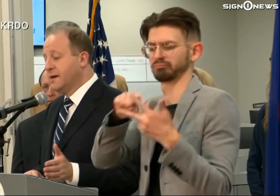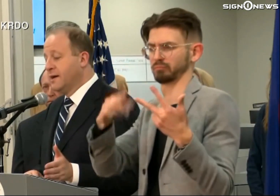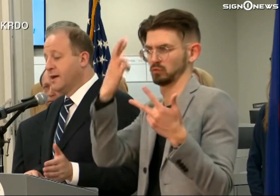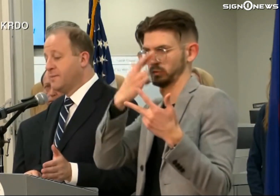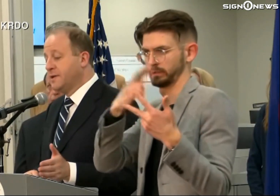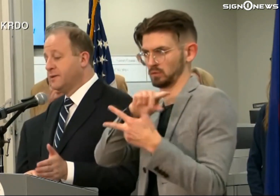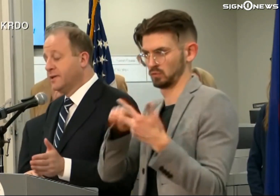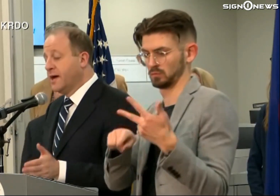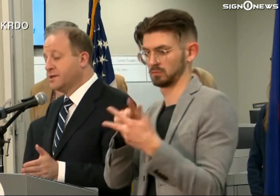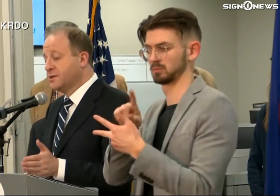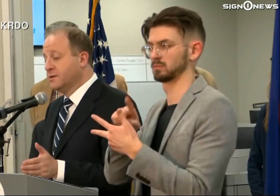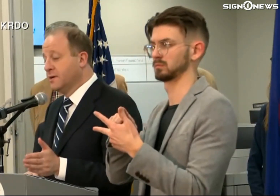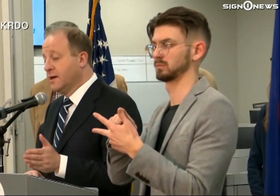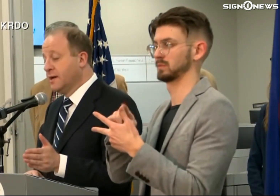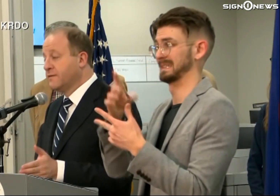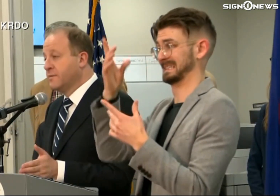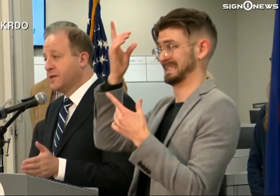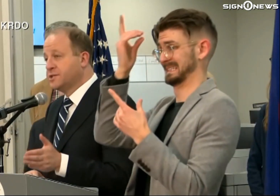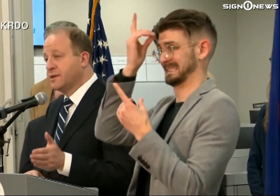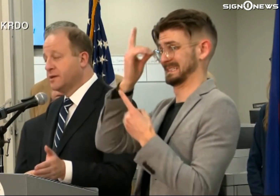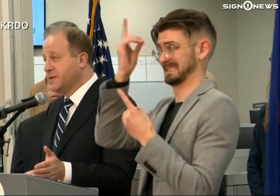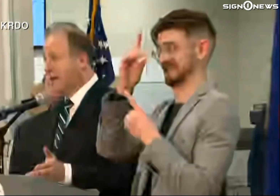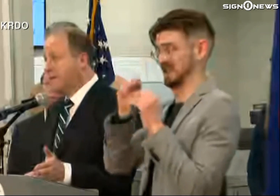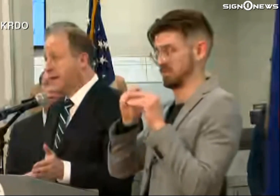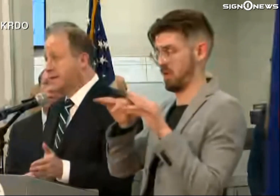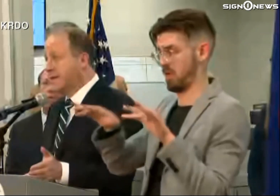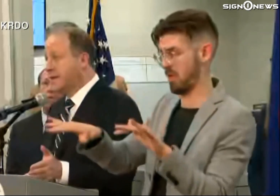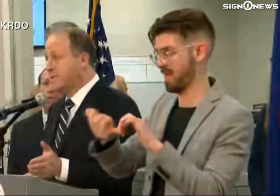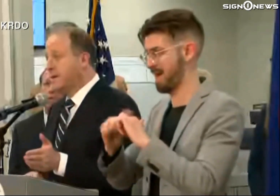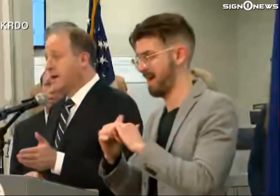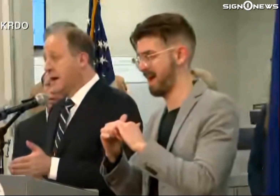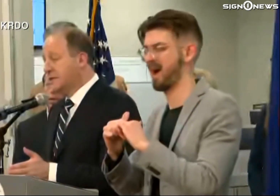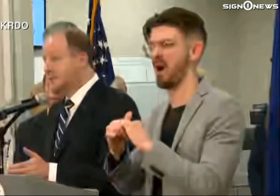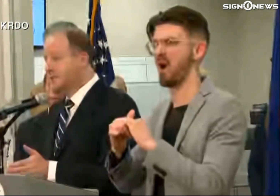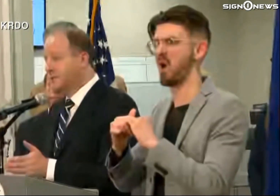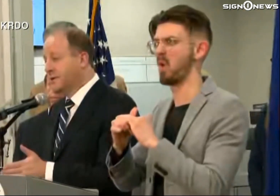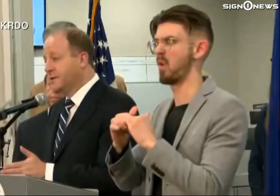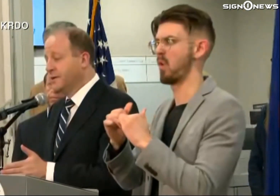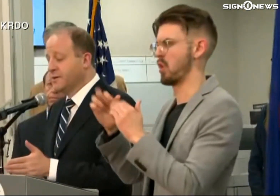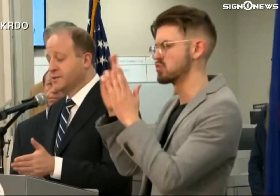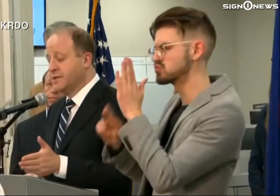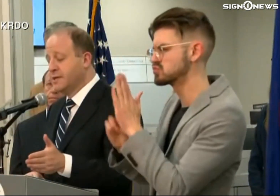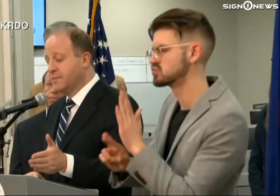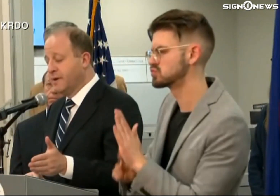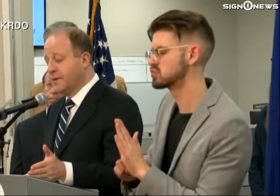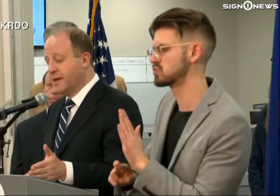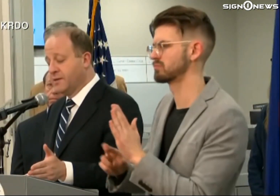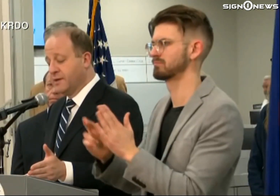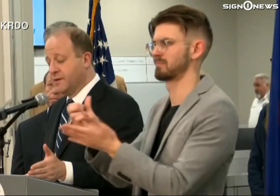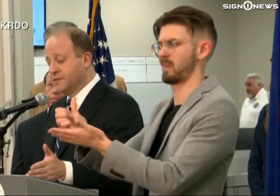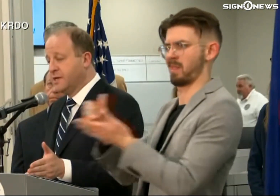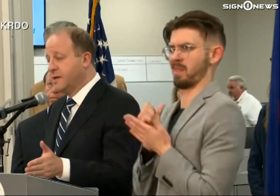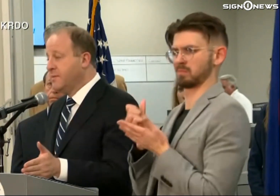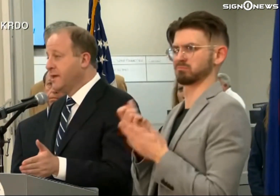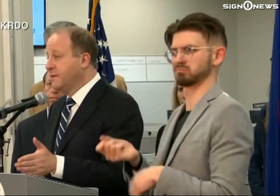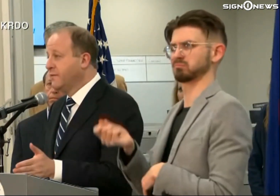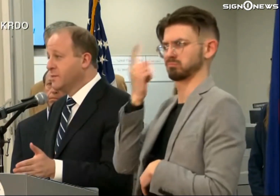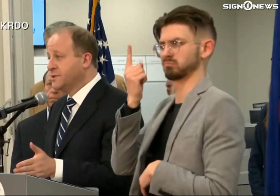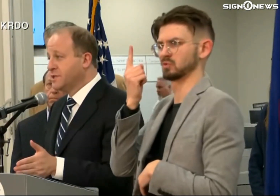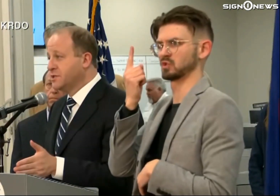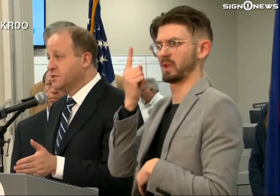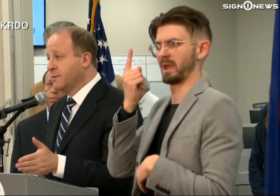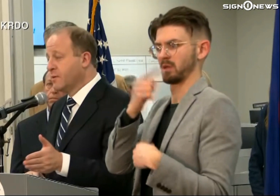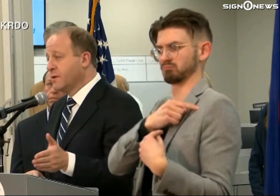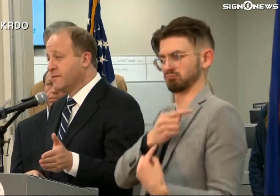is the epidemiological information that comes out of that to help us, the political leaders, the public health leaders, make